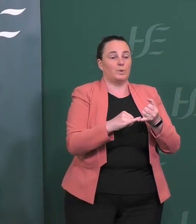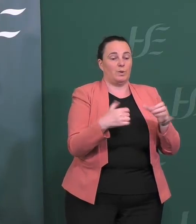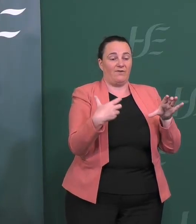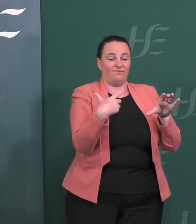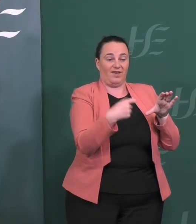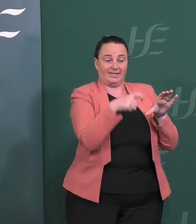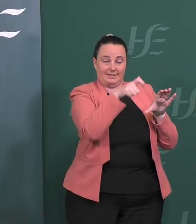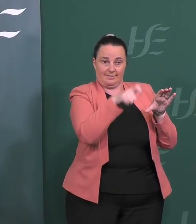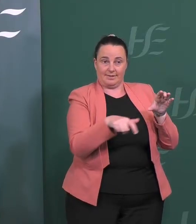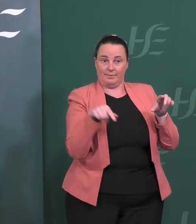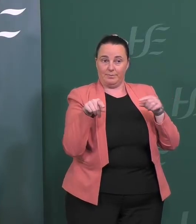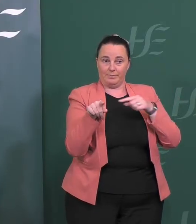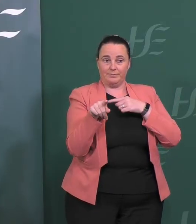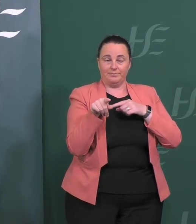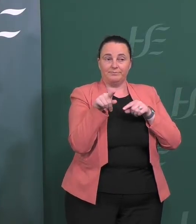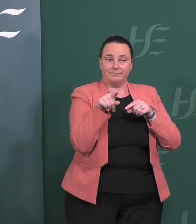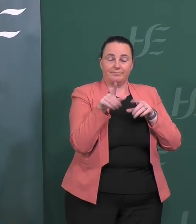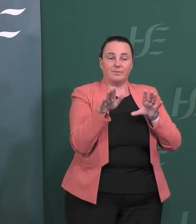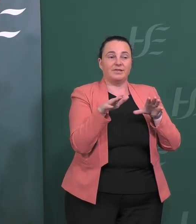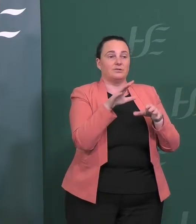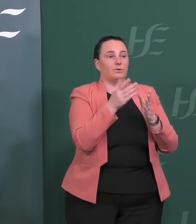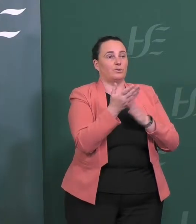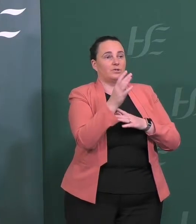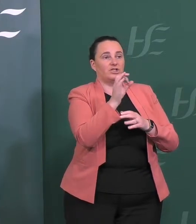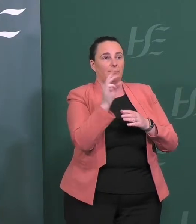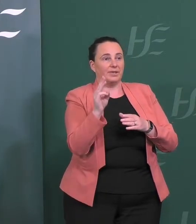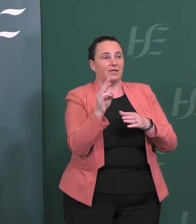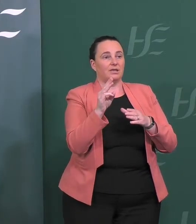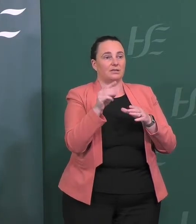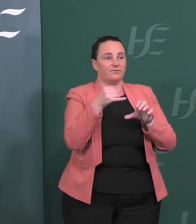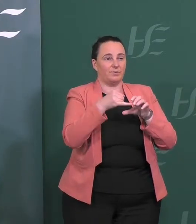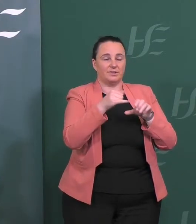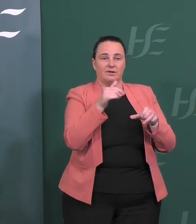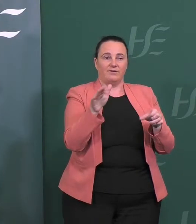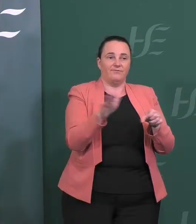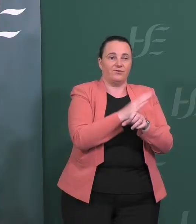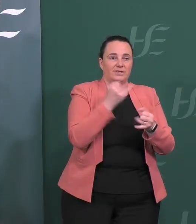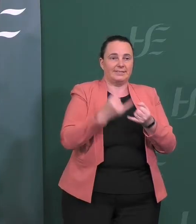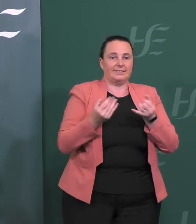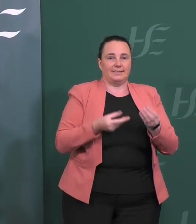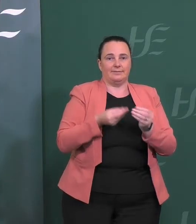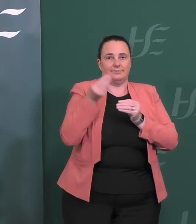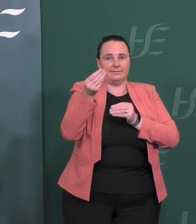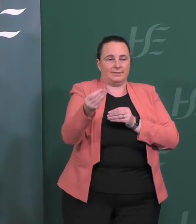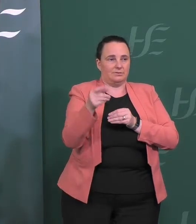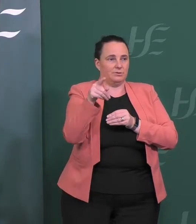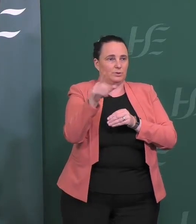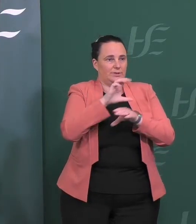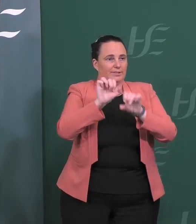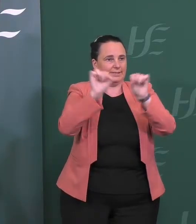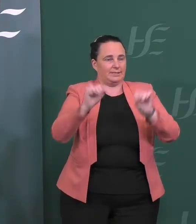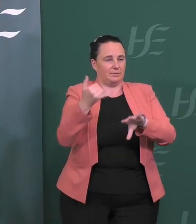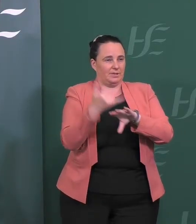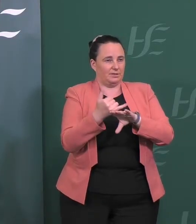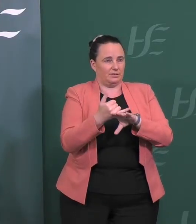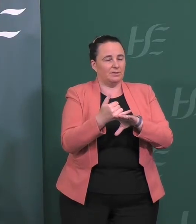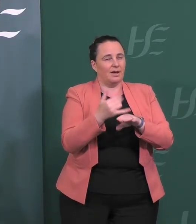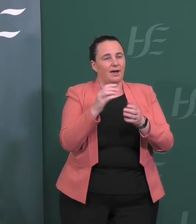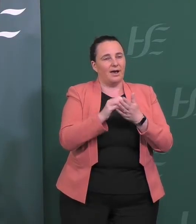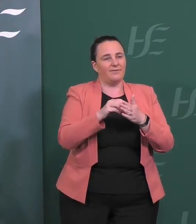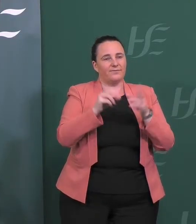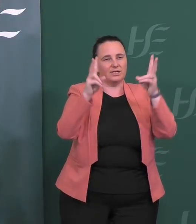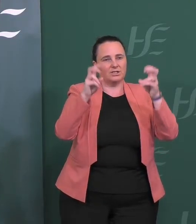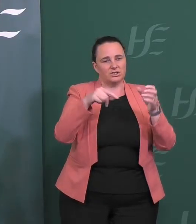of AM being given, maybe a GP or pharmacy, hasn't submitted the full details just yet. So there's a range of issues just to flag up